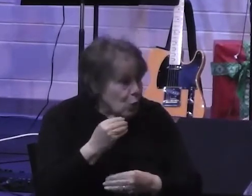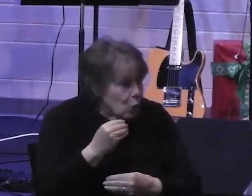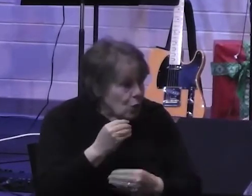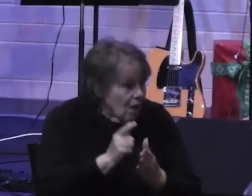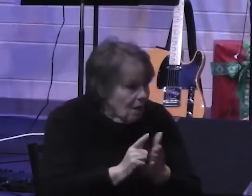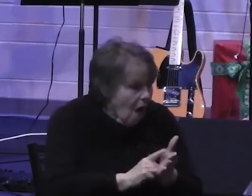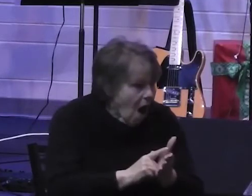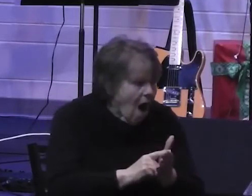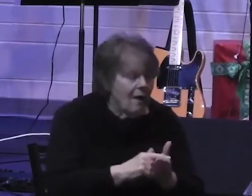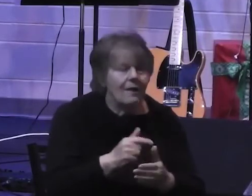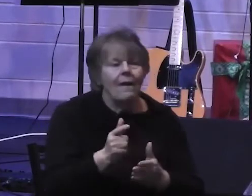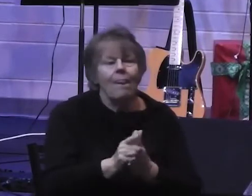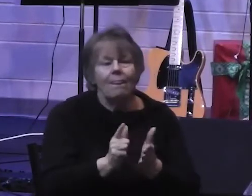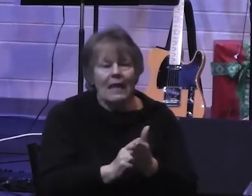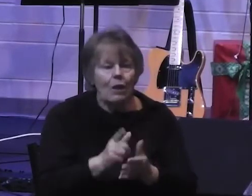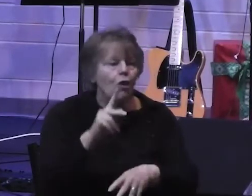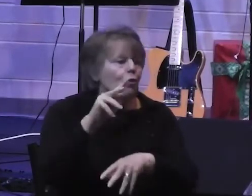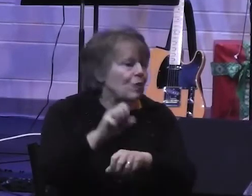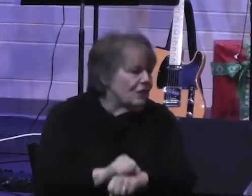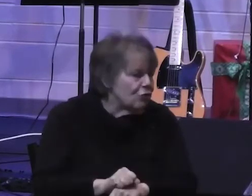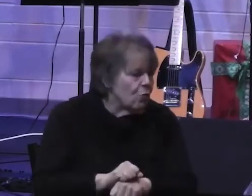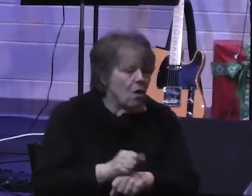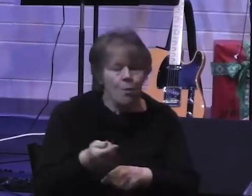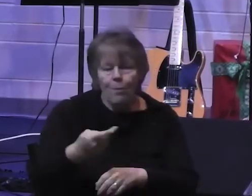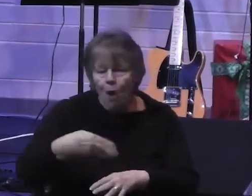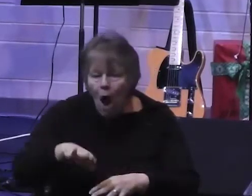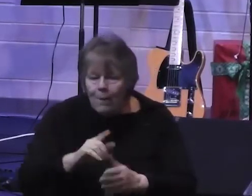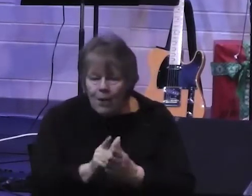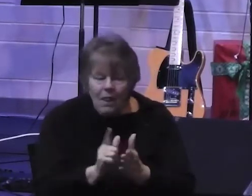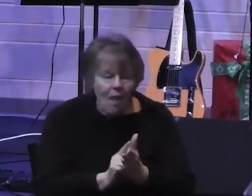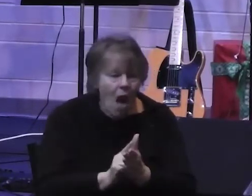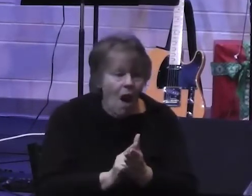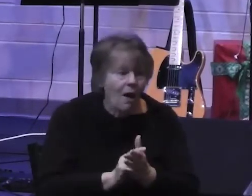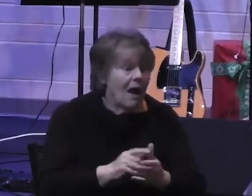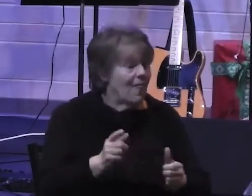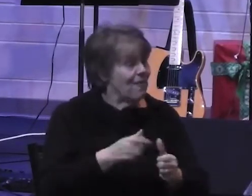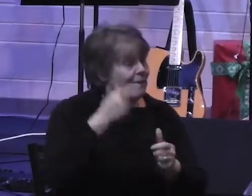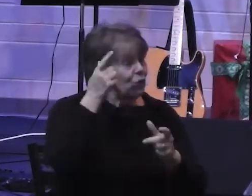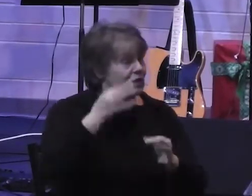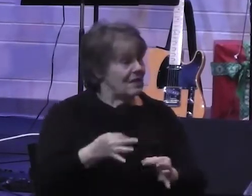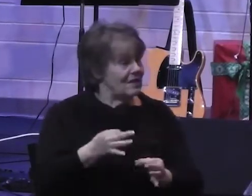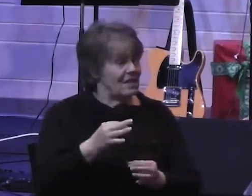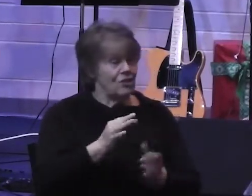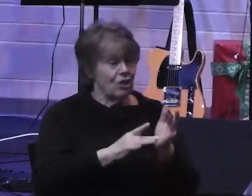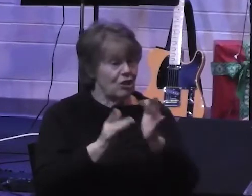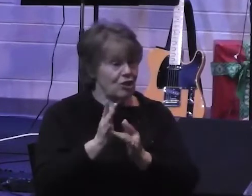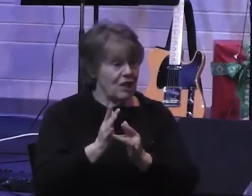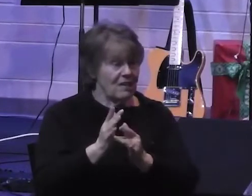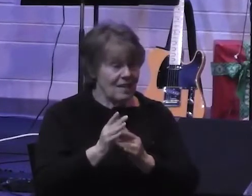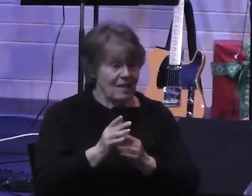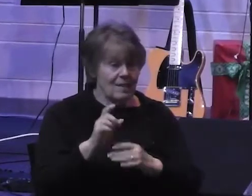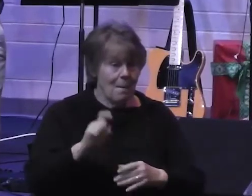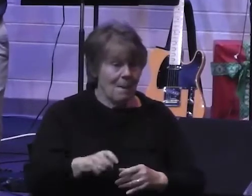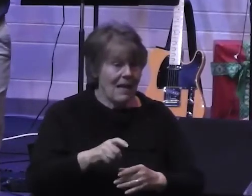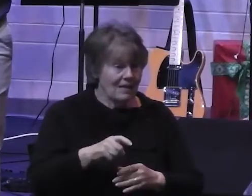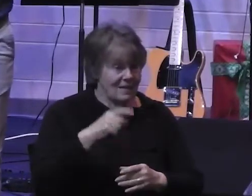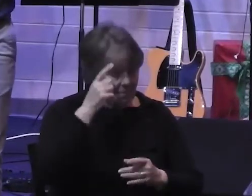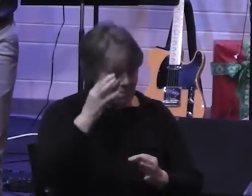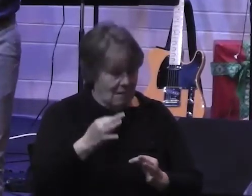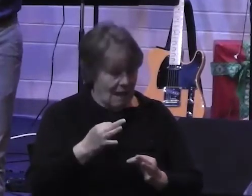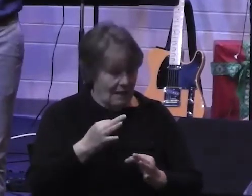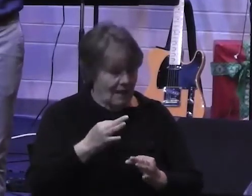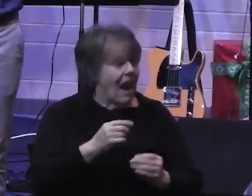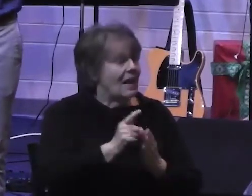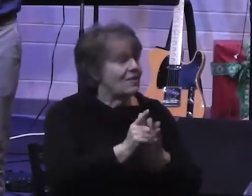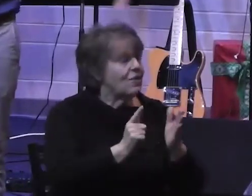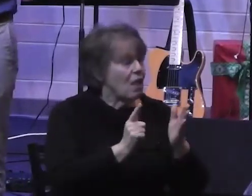law, legal, ritual, property law. First decision Jesus has to make is the law refers